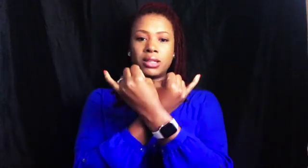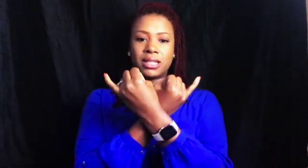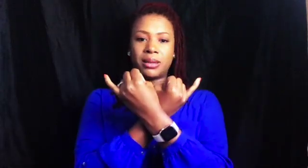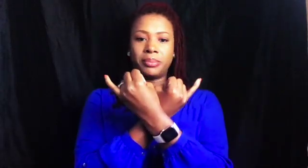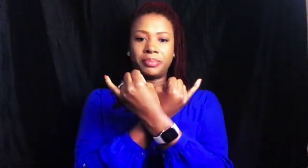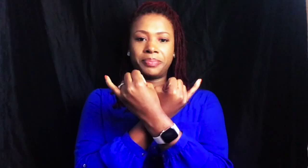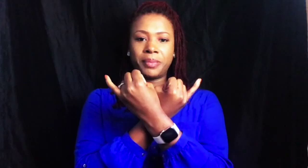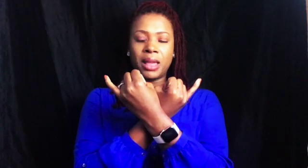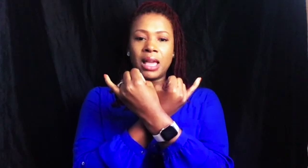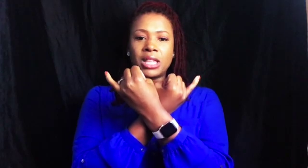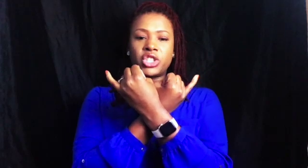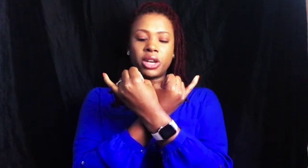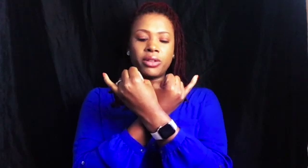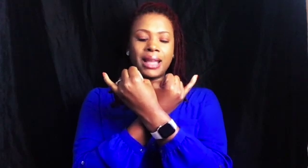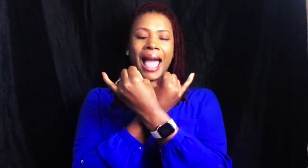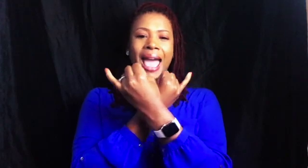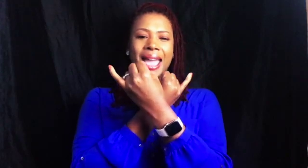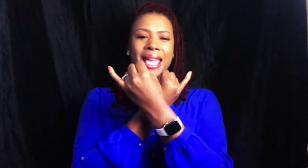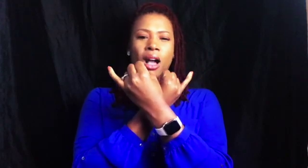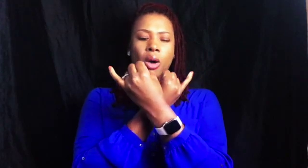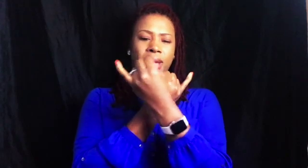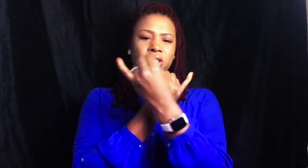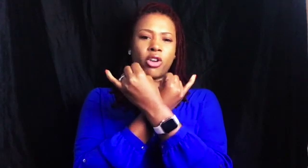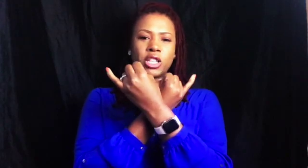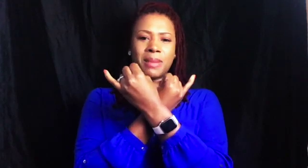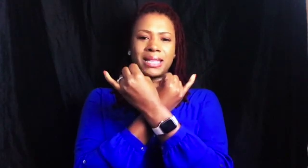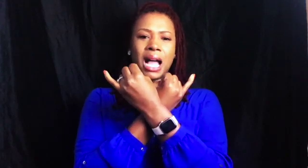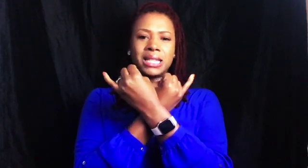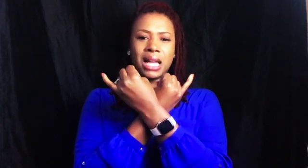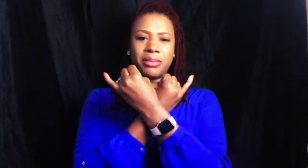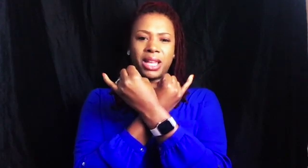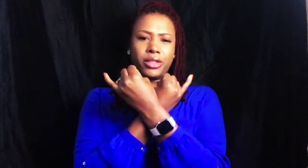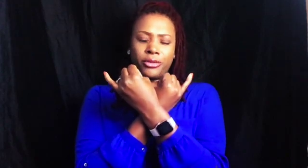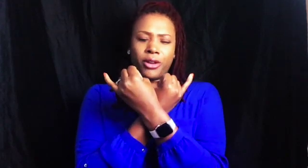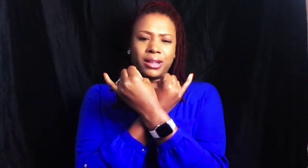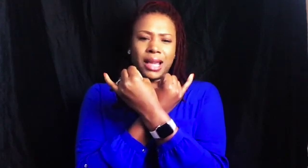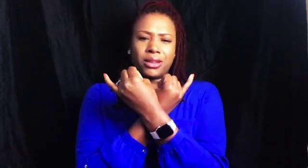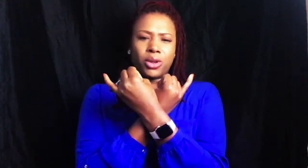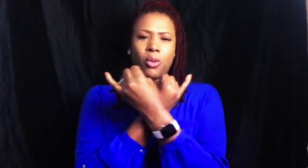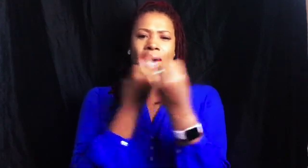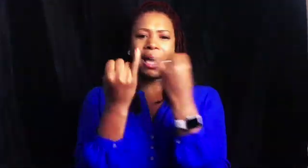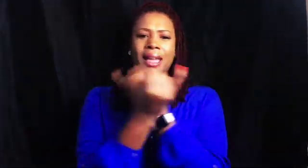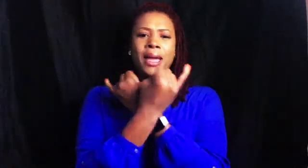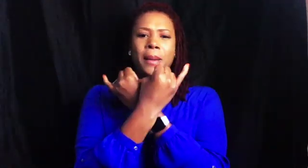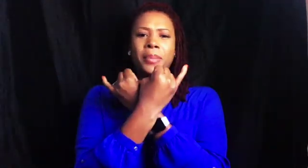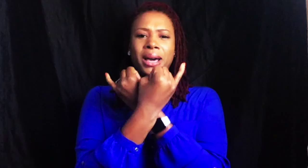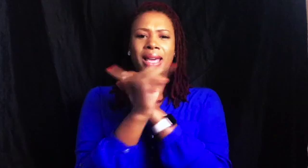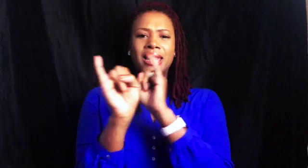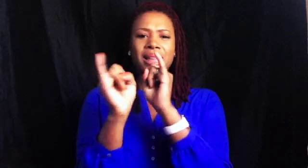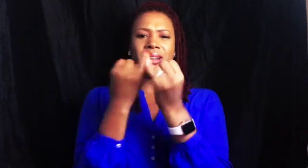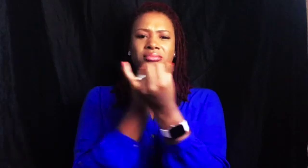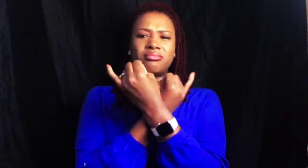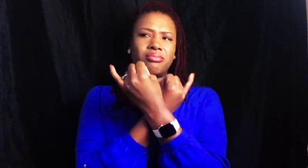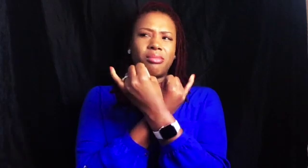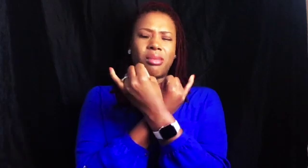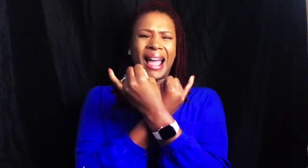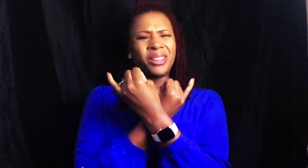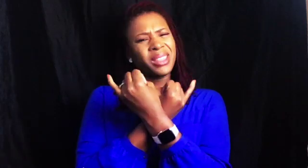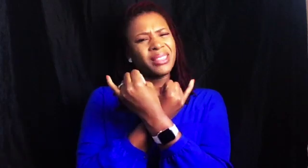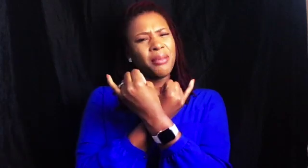them. Generally, I always cross my non-dominant in the front. I don't know why, but I don't think that matters.